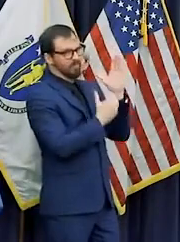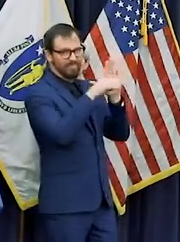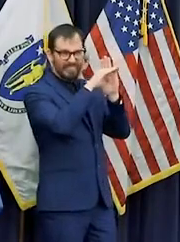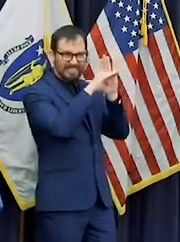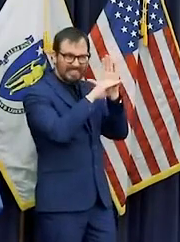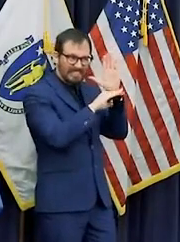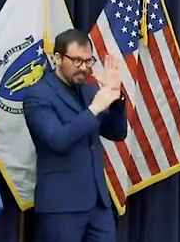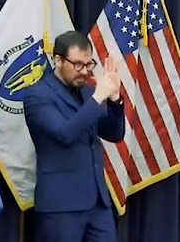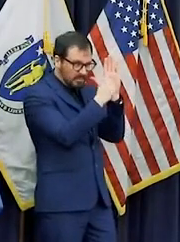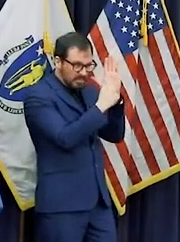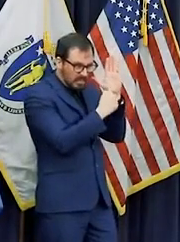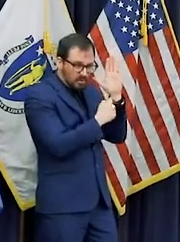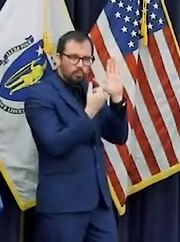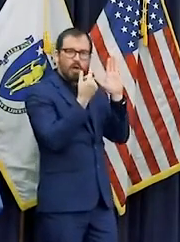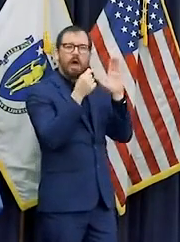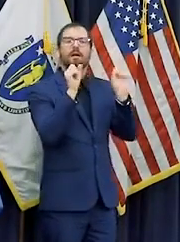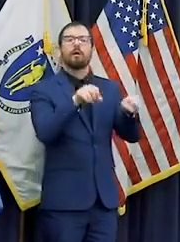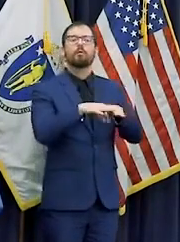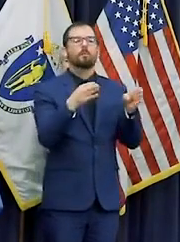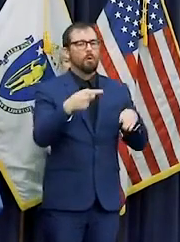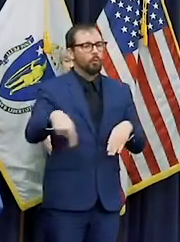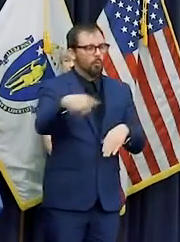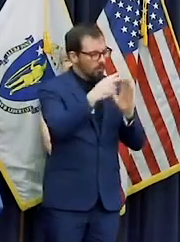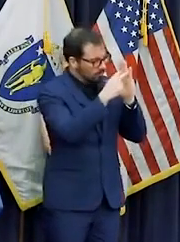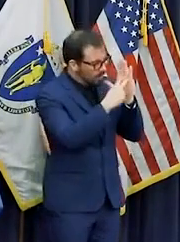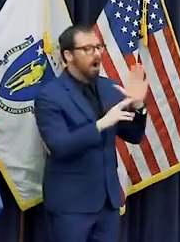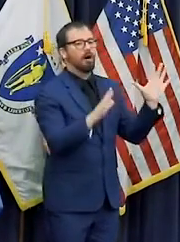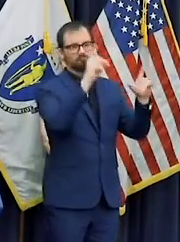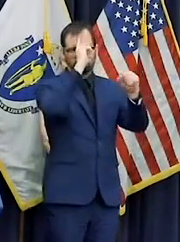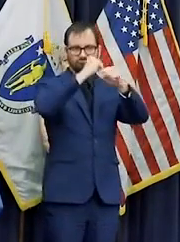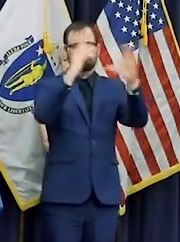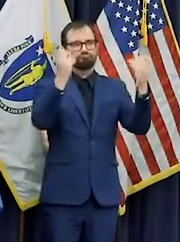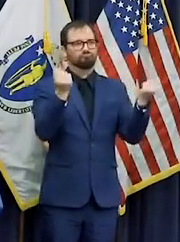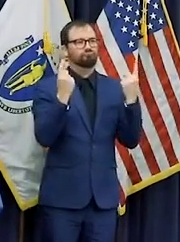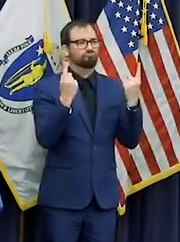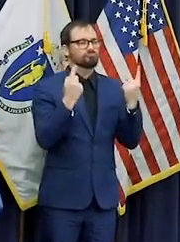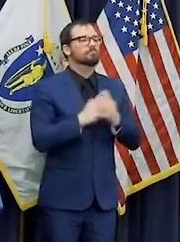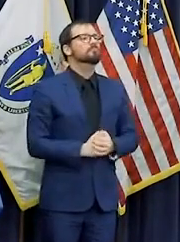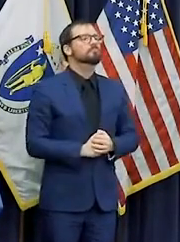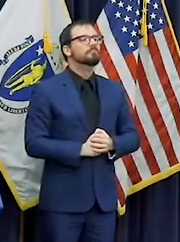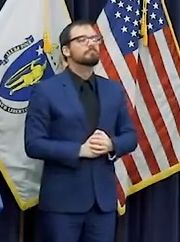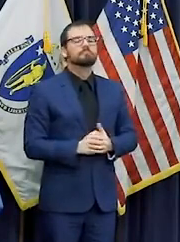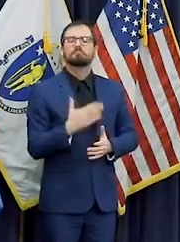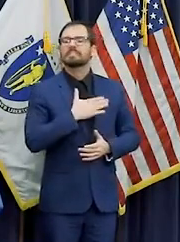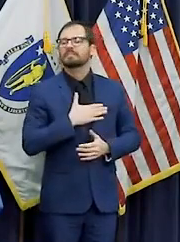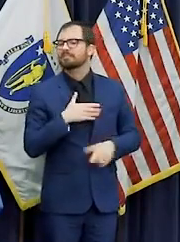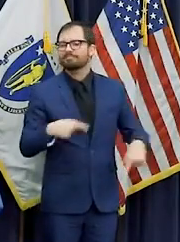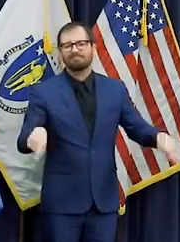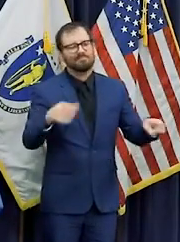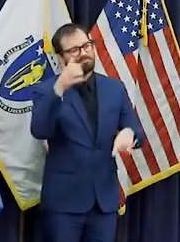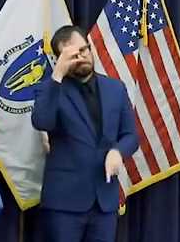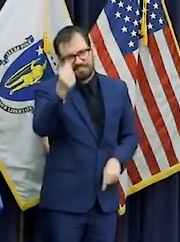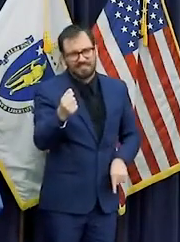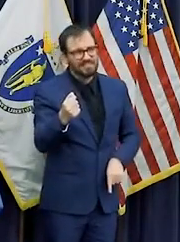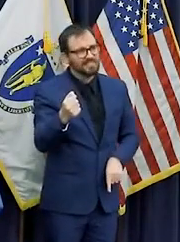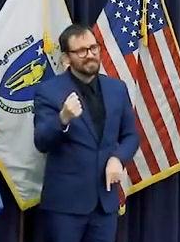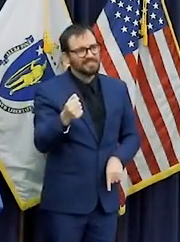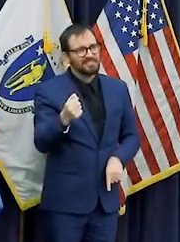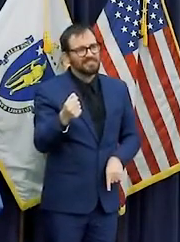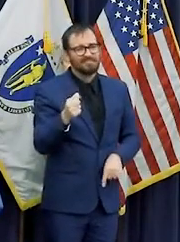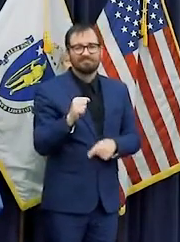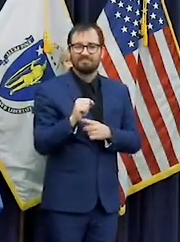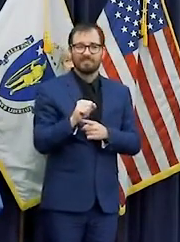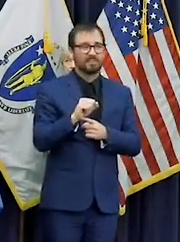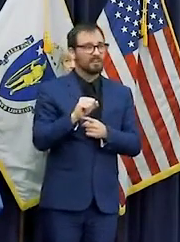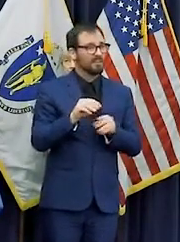Again, we're asking everyone to use their common sense, think about the impact this virus is having on the sick and the elderly, and to